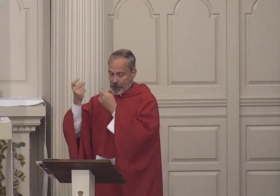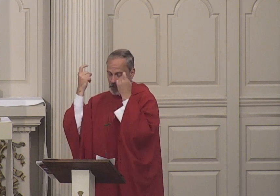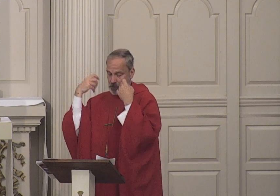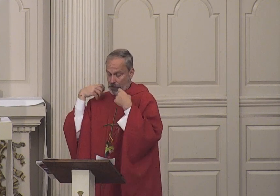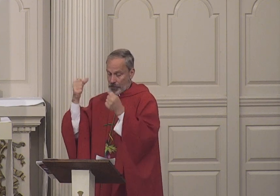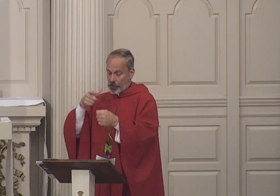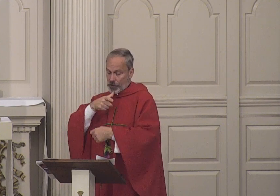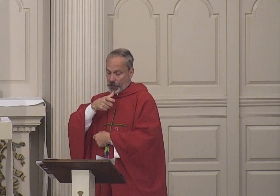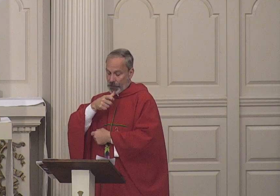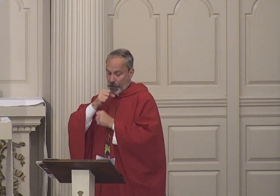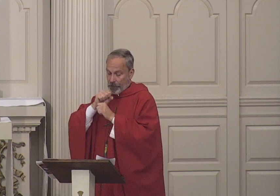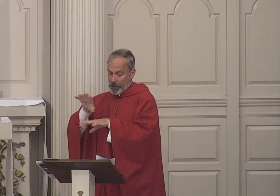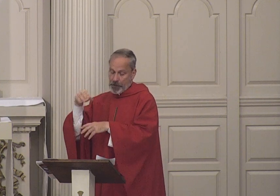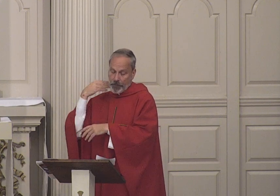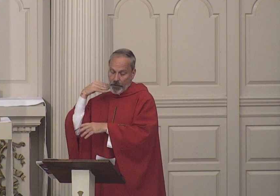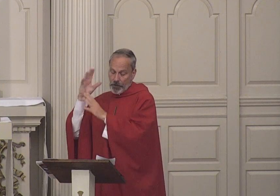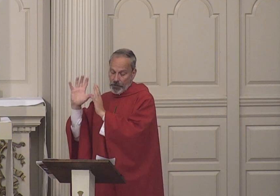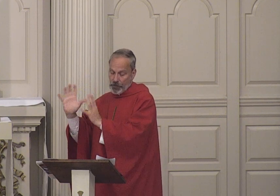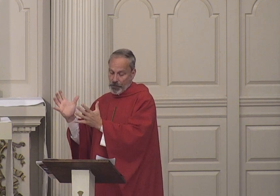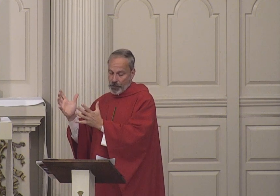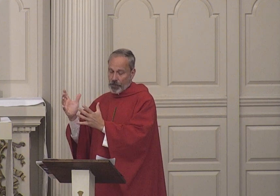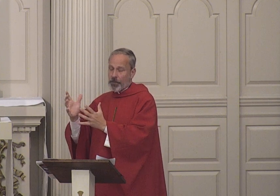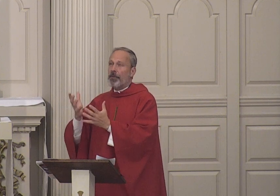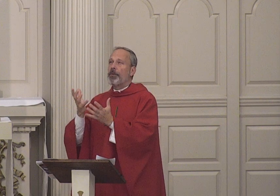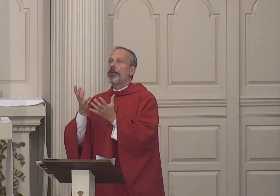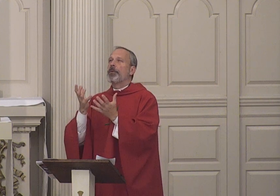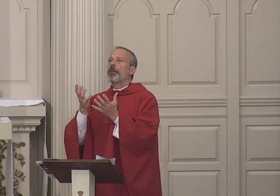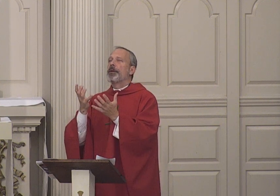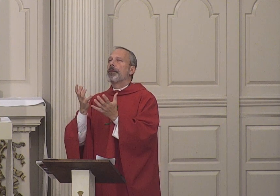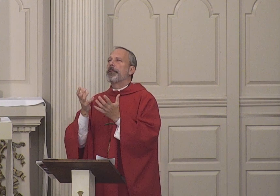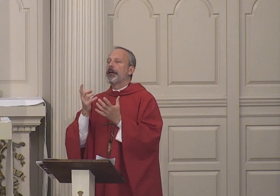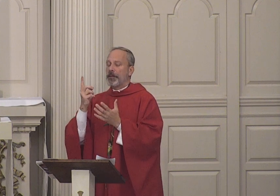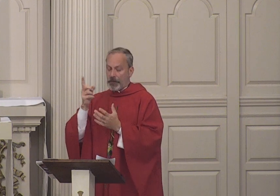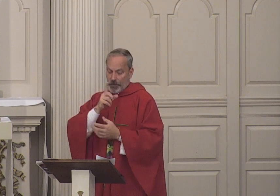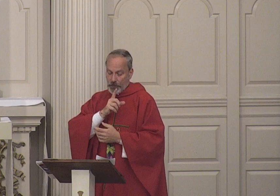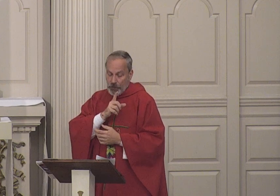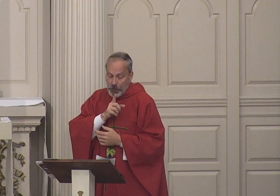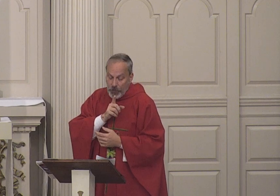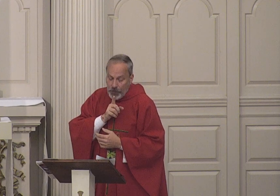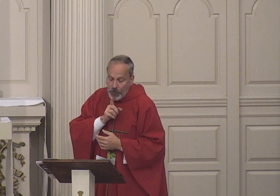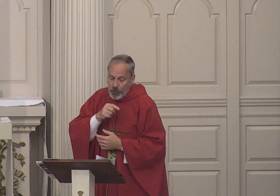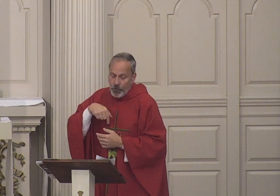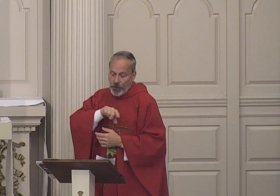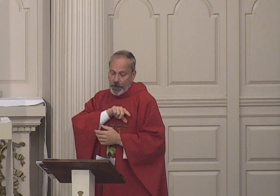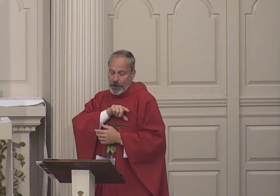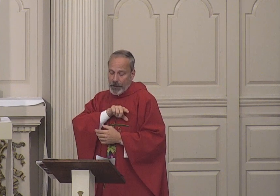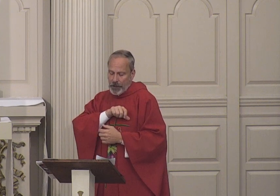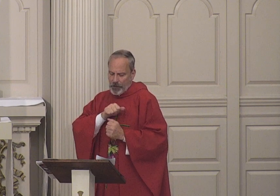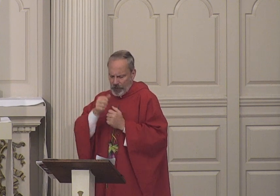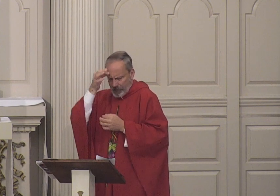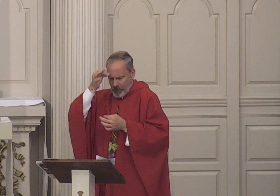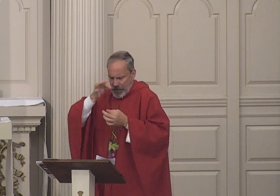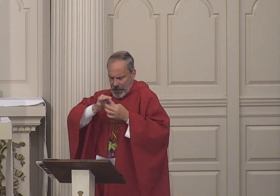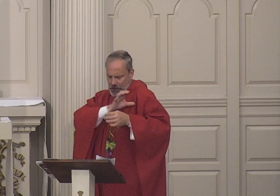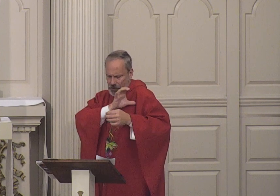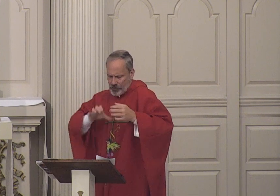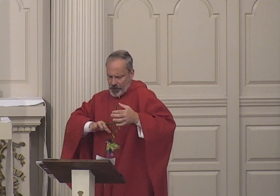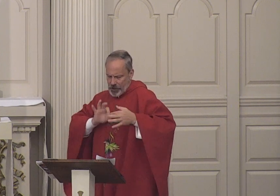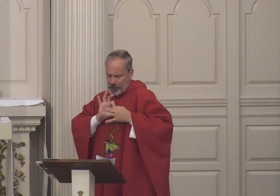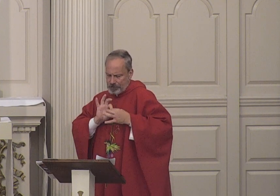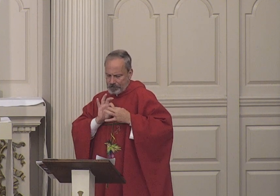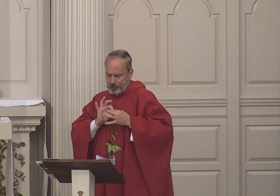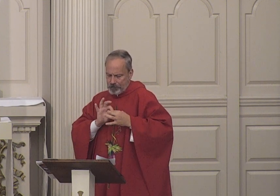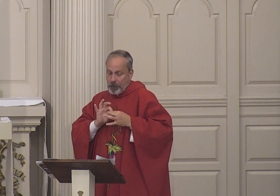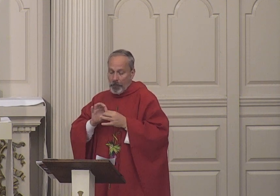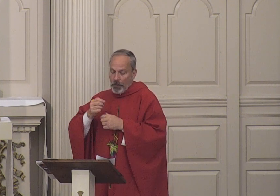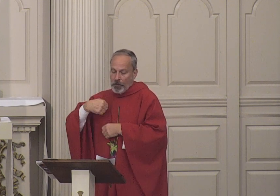O Lord, that clinging faithfully to Christ, we may labor in the church for